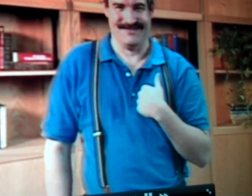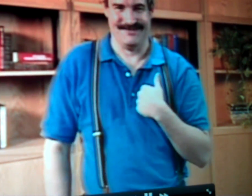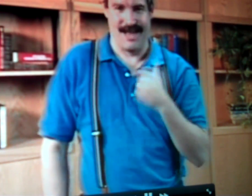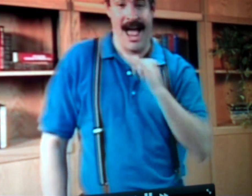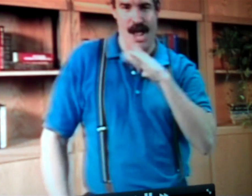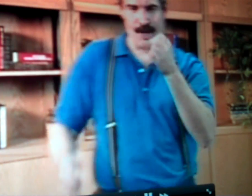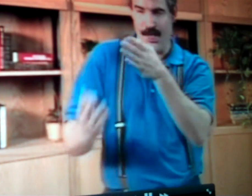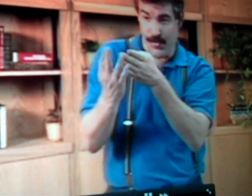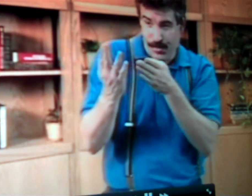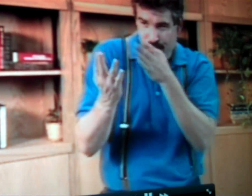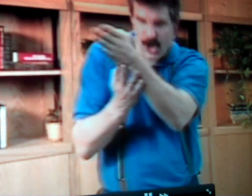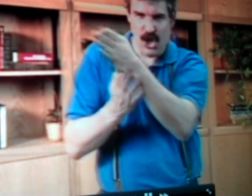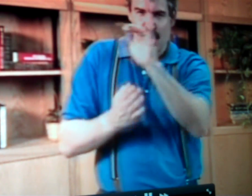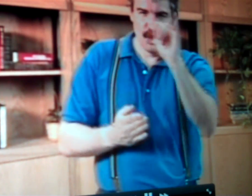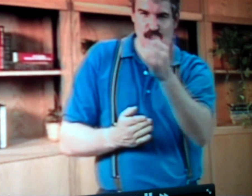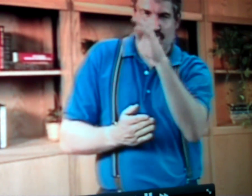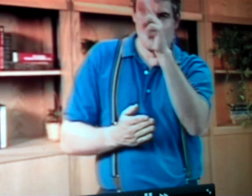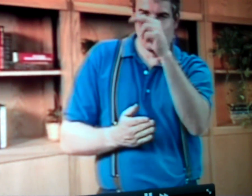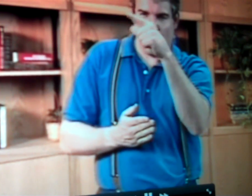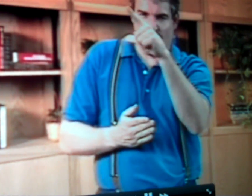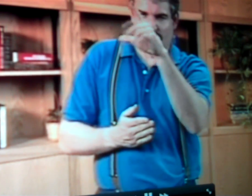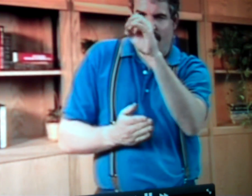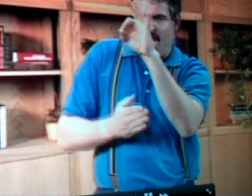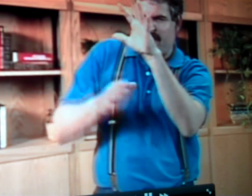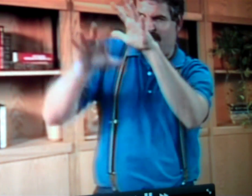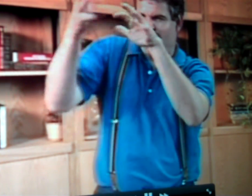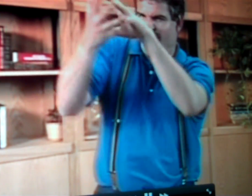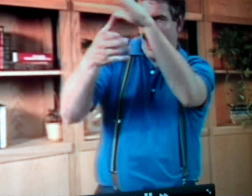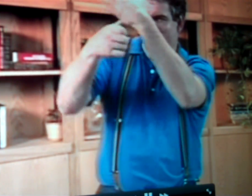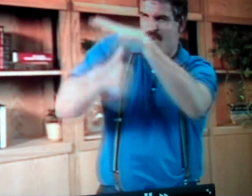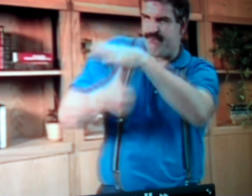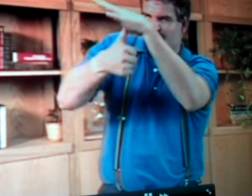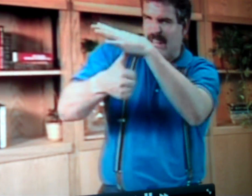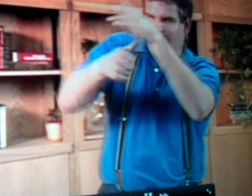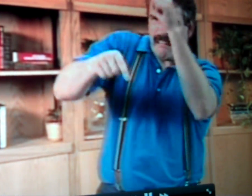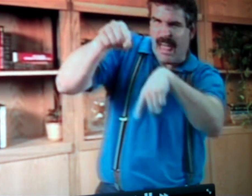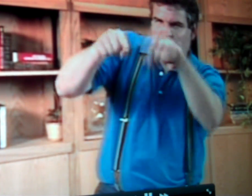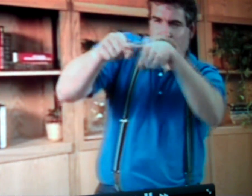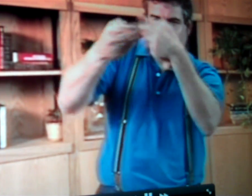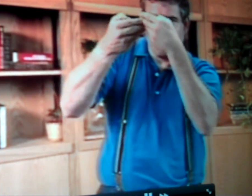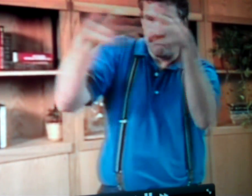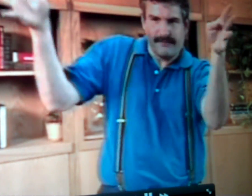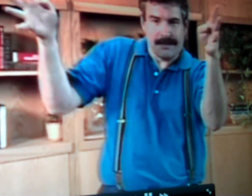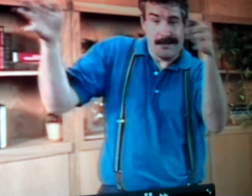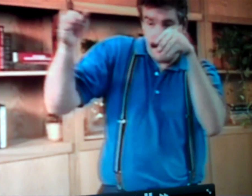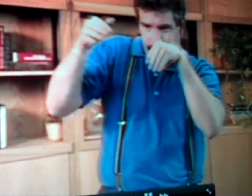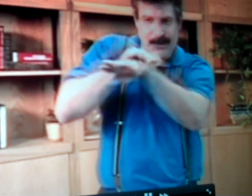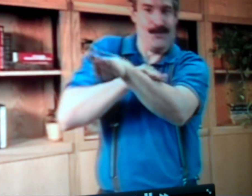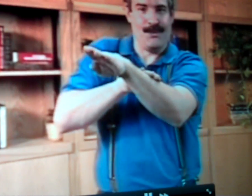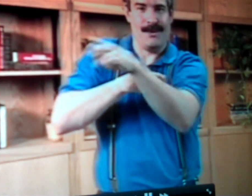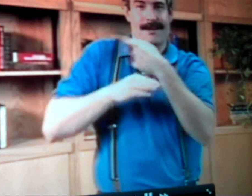But the only way for me to overcome that oppression was for me to believe that I could do things, to have an open